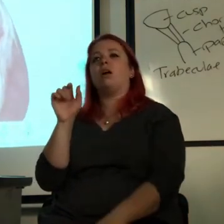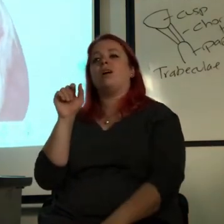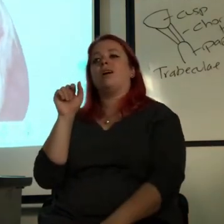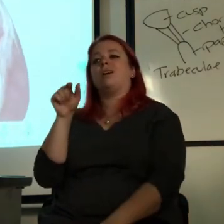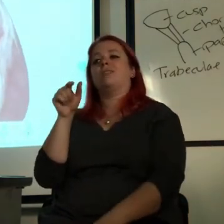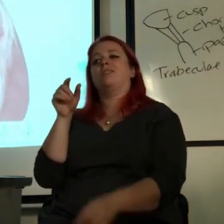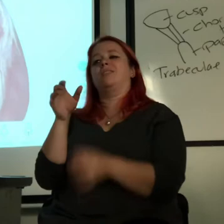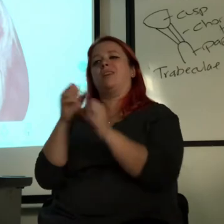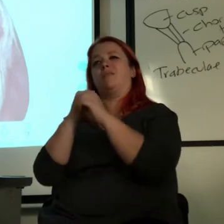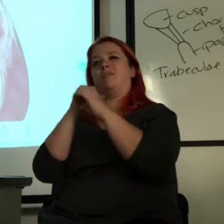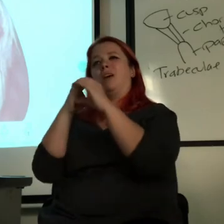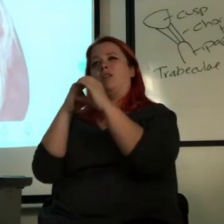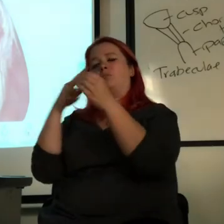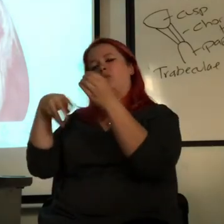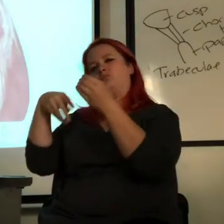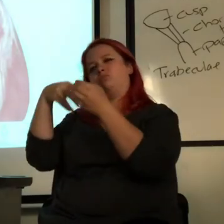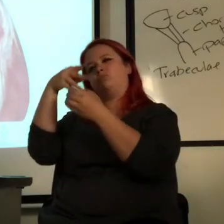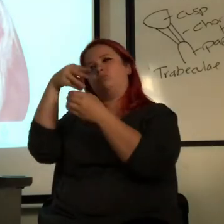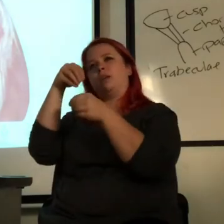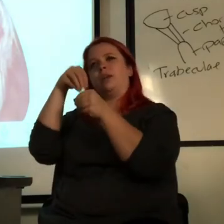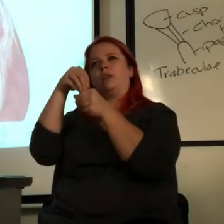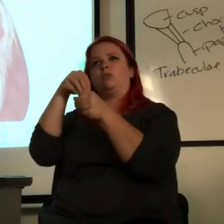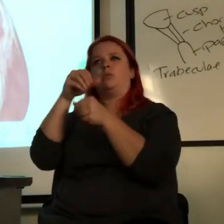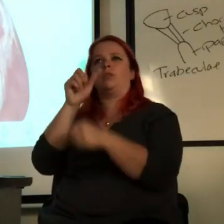leading into that artery.